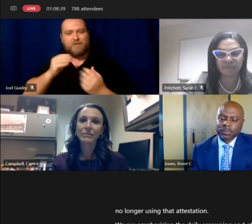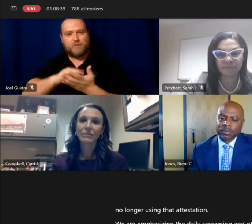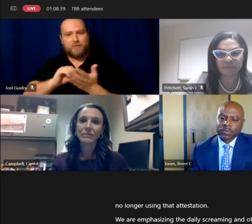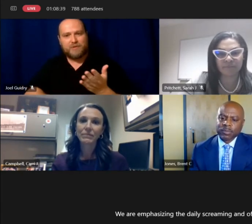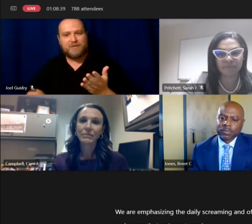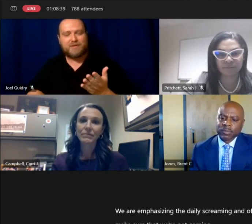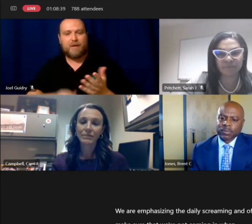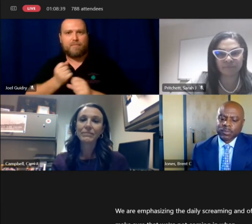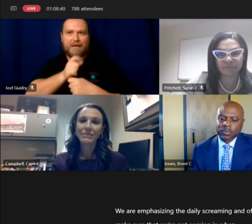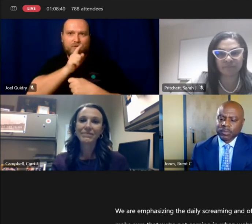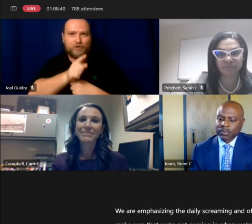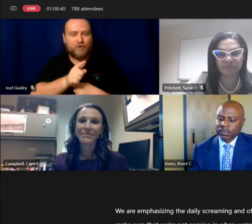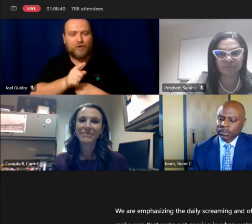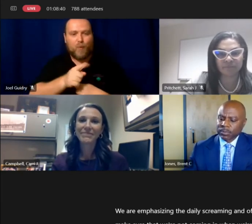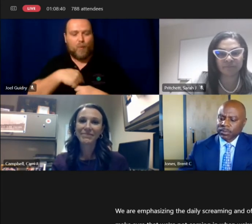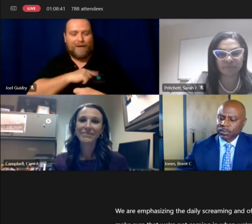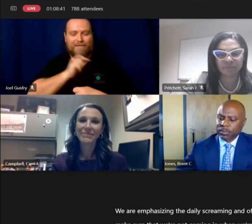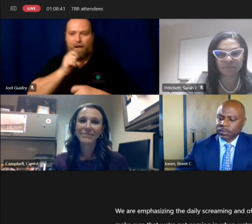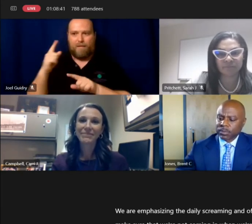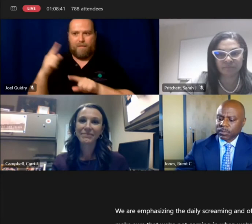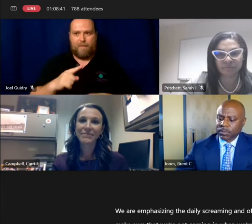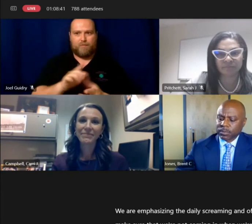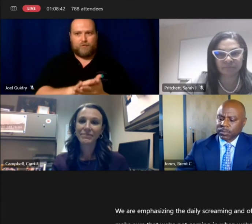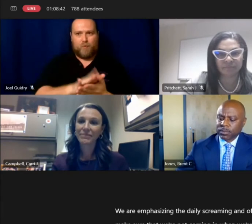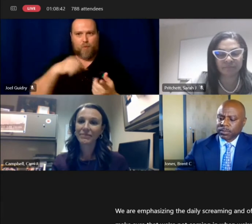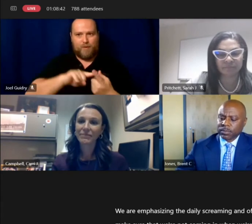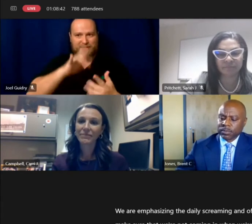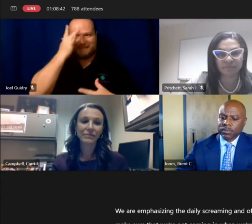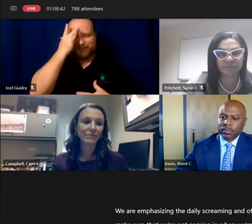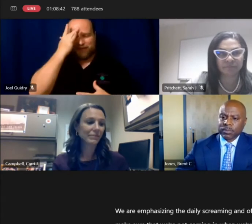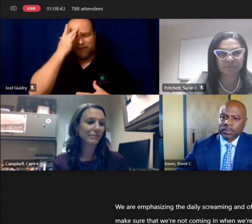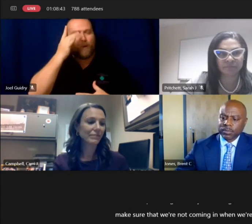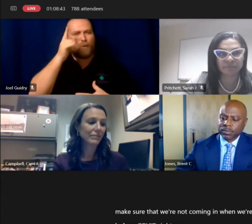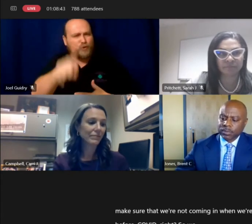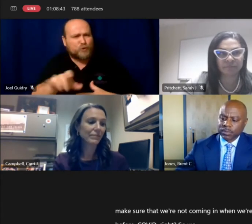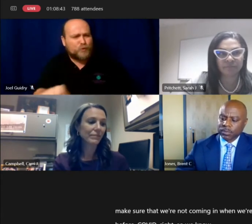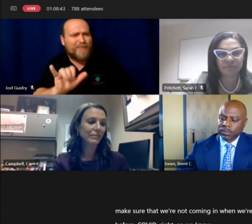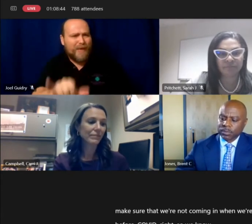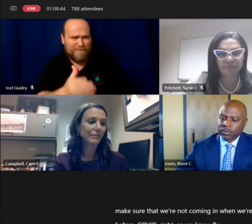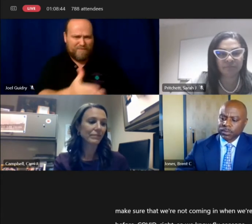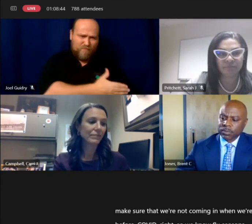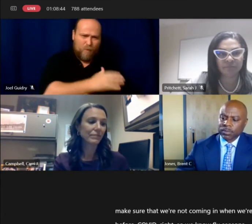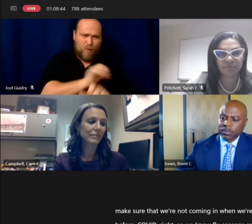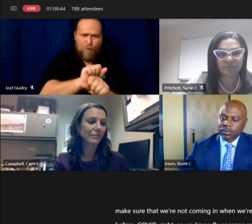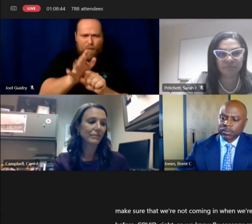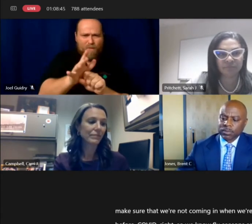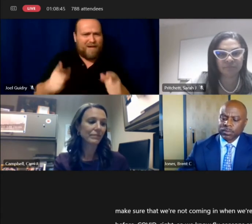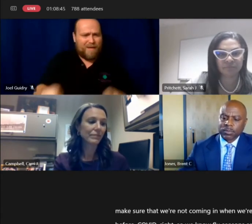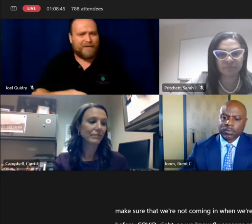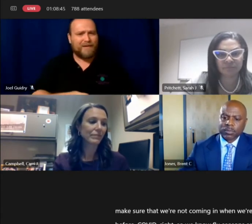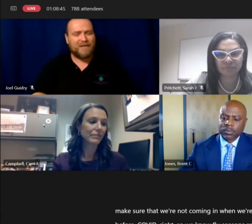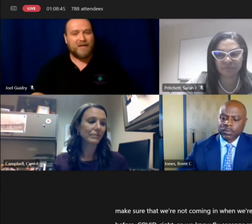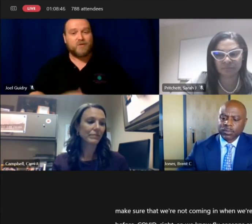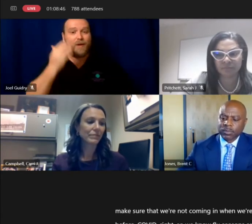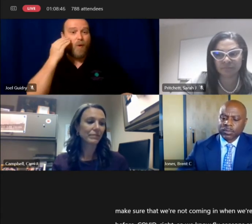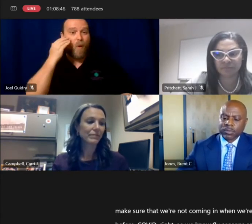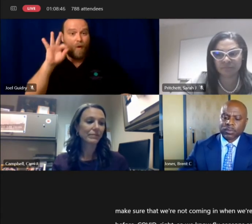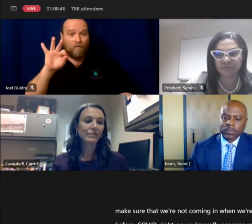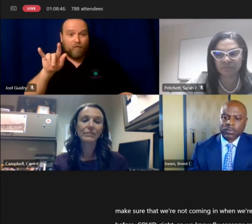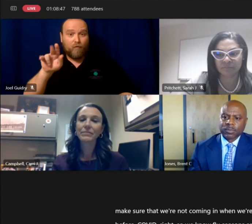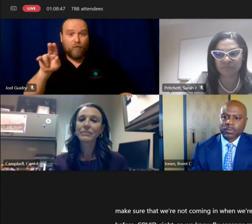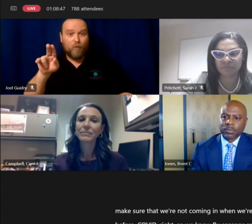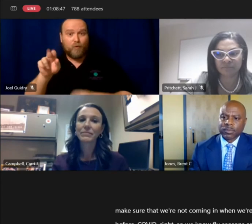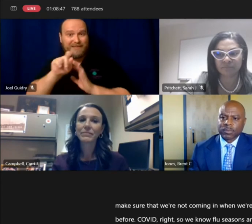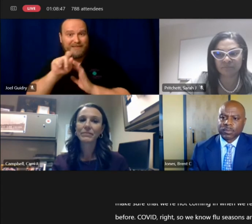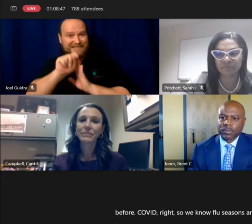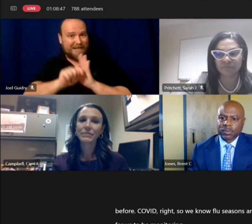should have done before COVID, right? So we know flu season's around the corner, so it's important for us to be monitoring our health regardless.